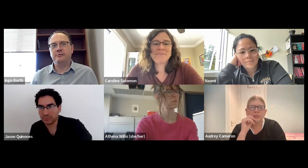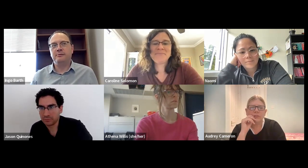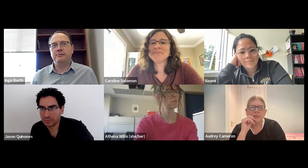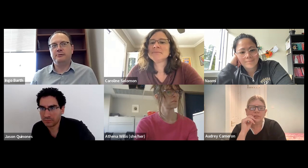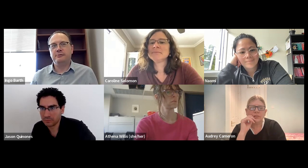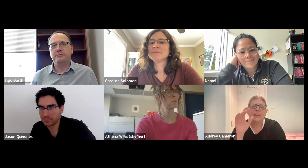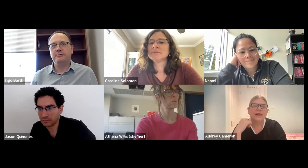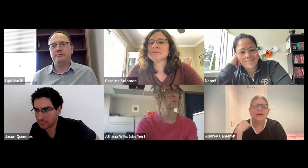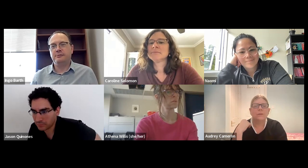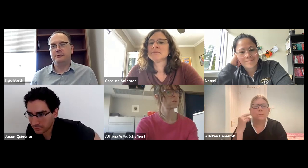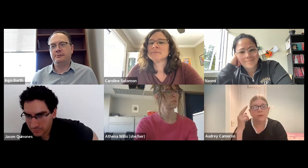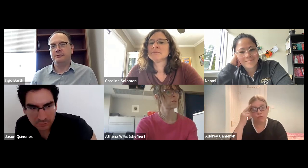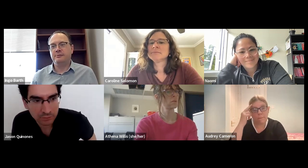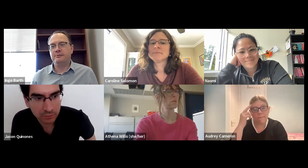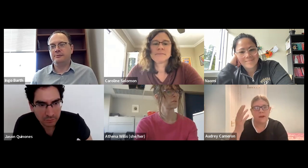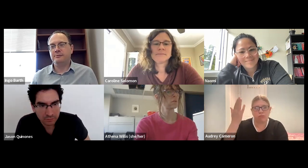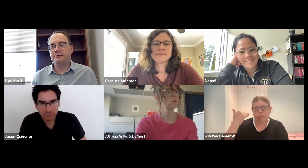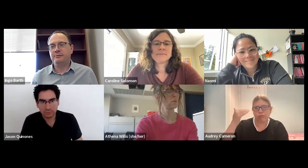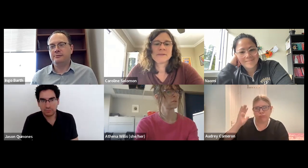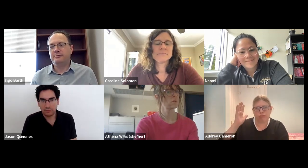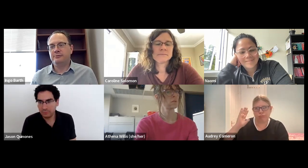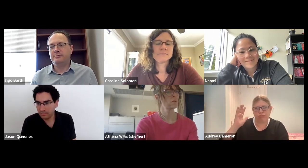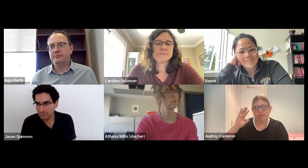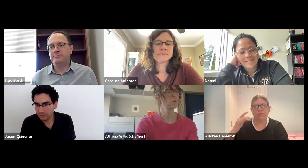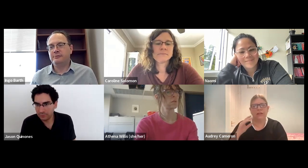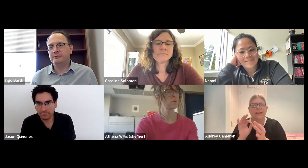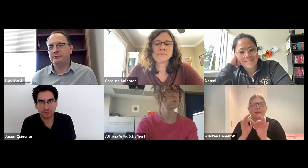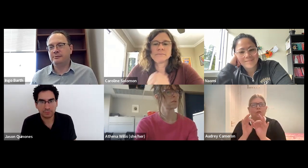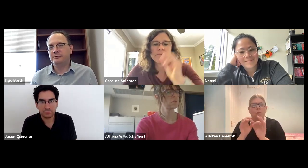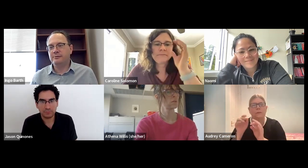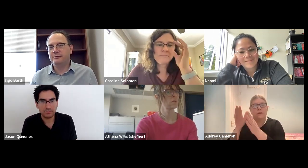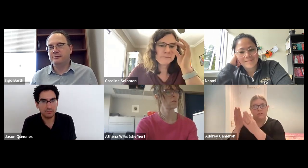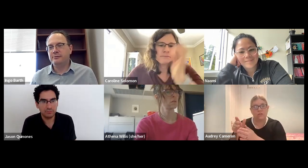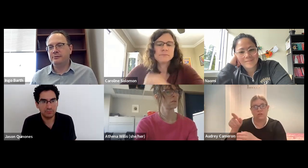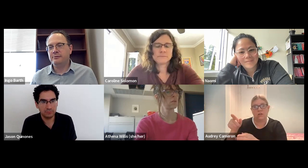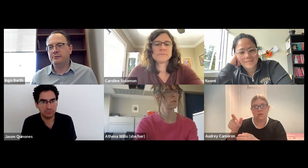So Tom, Kate, and Stephen? Maybe Kali is ready.